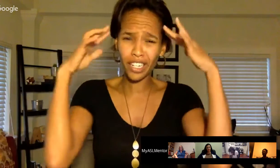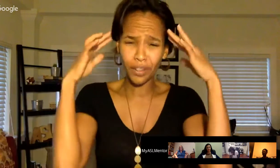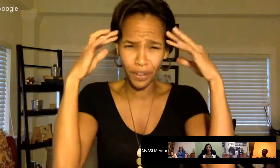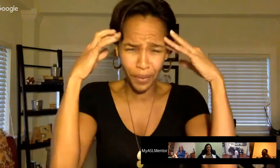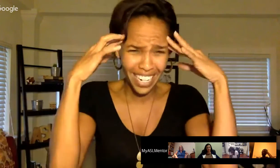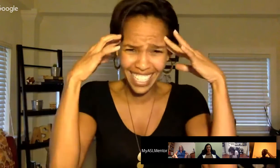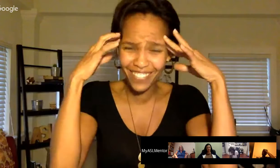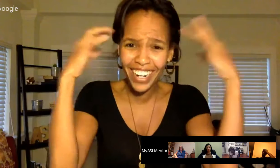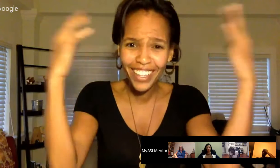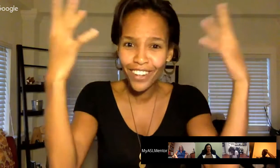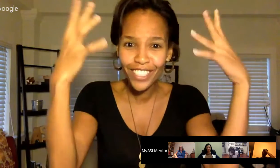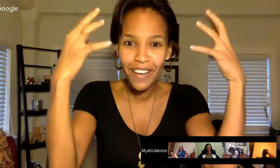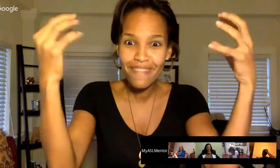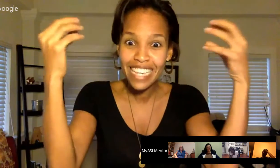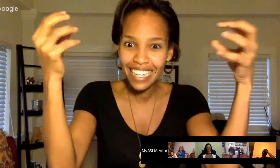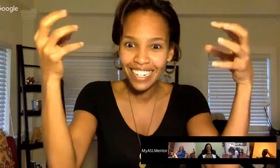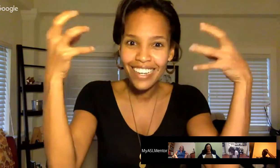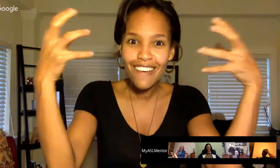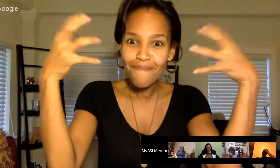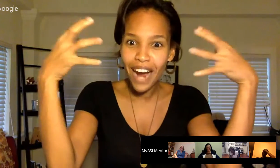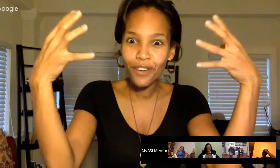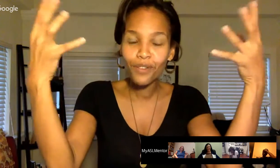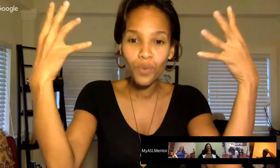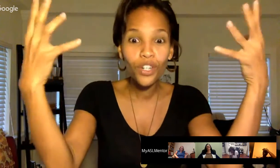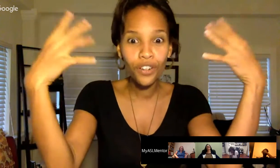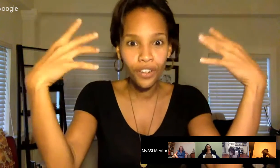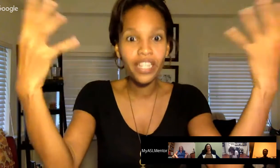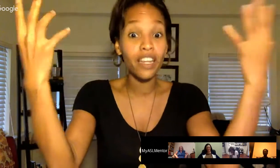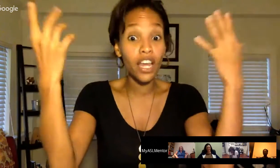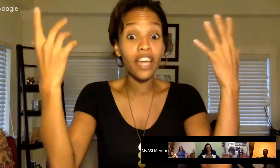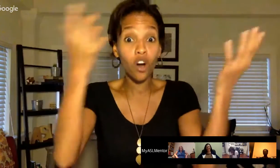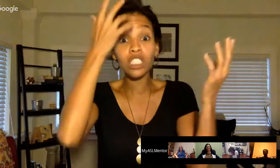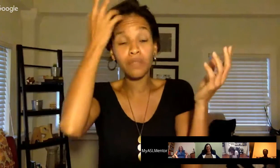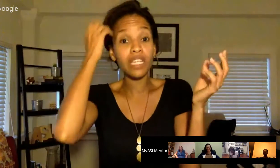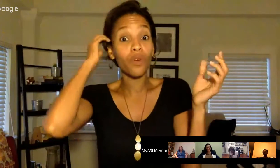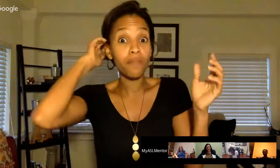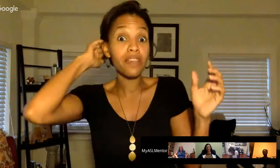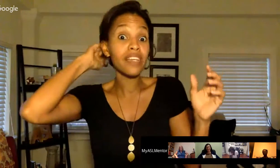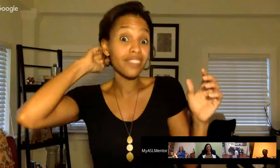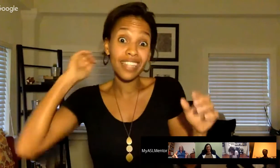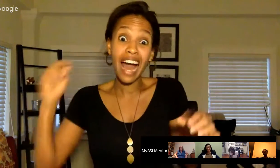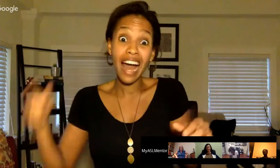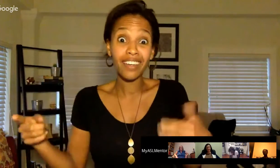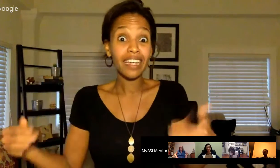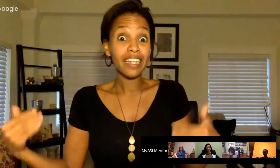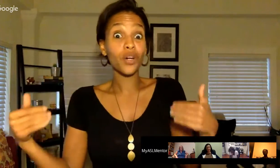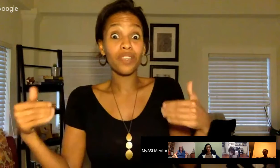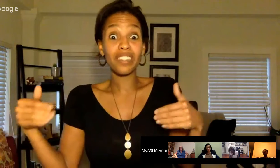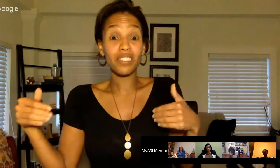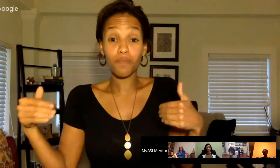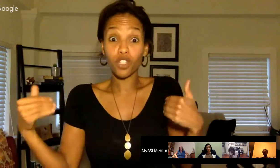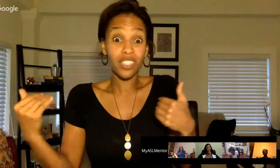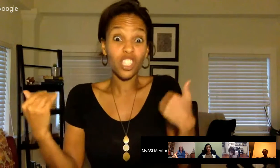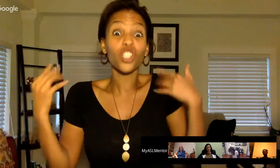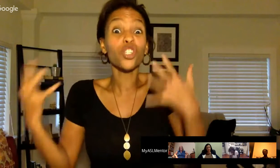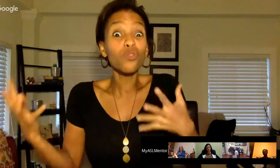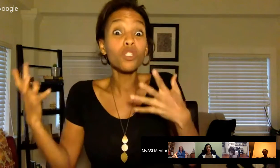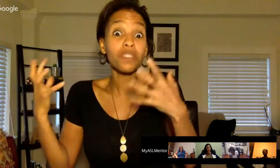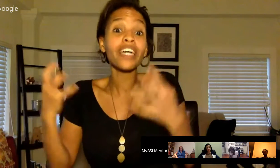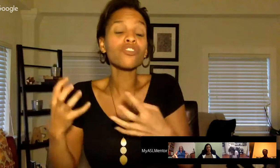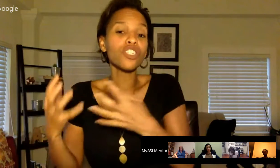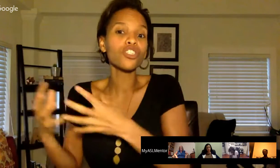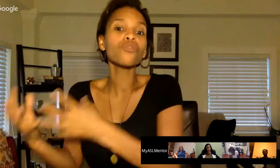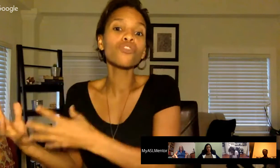had to go, what in the world do I mean by those words? And ultimately, what it means is that, you know, this is a